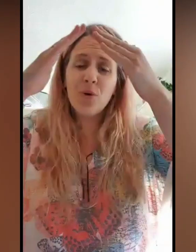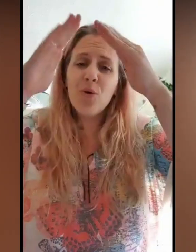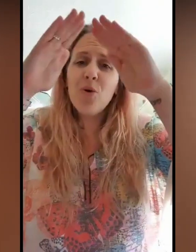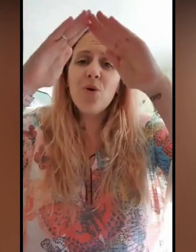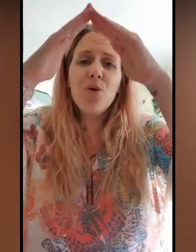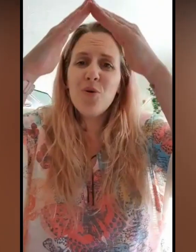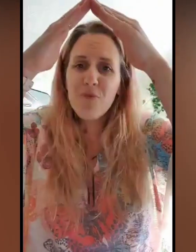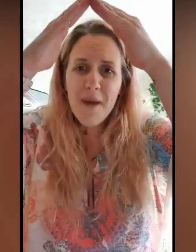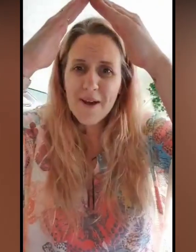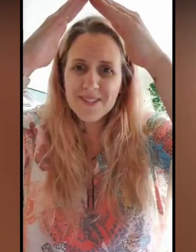move